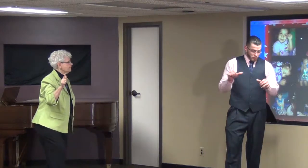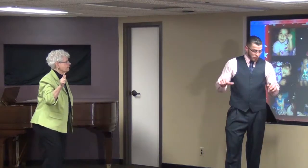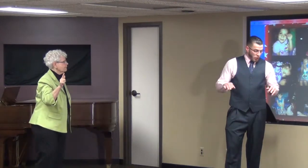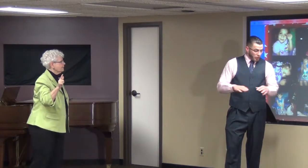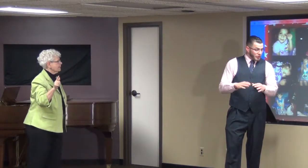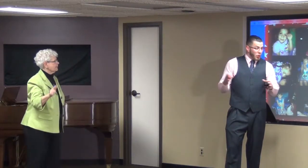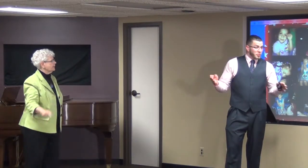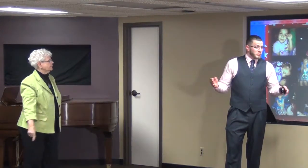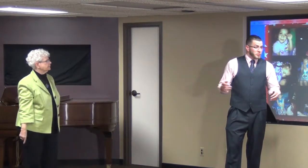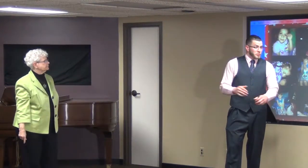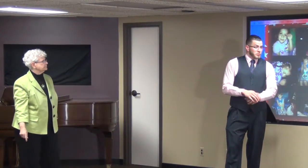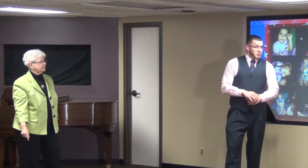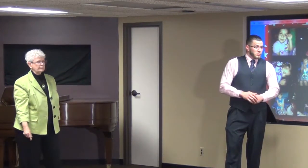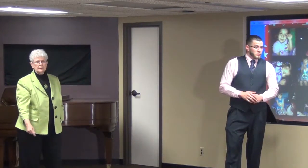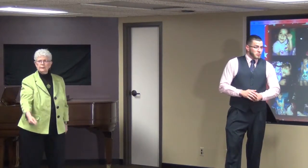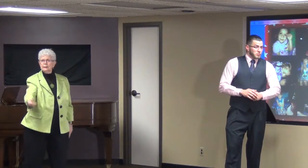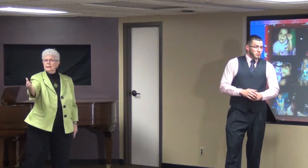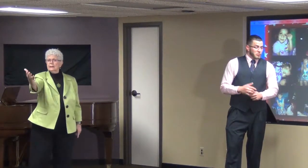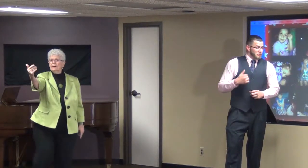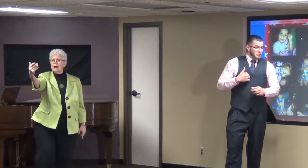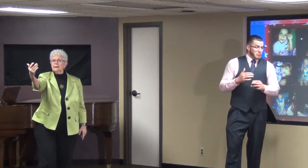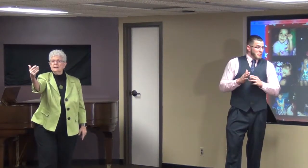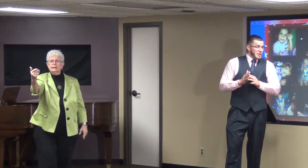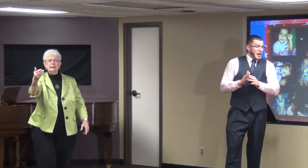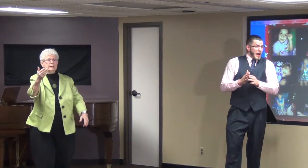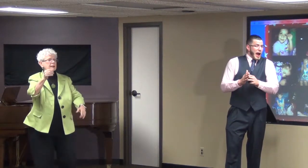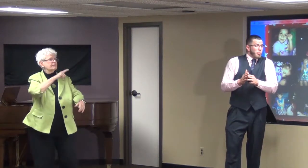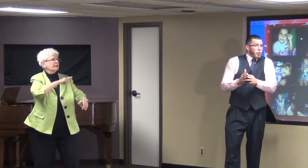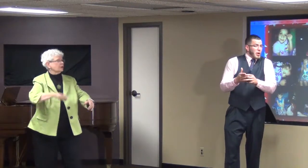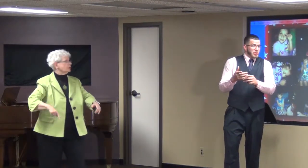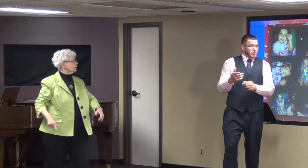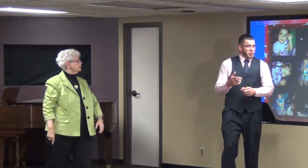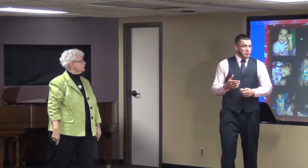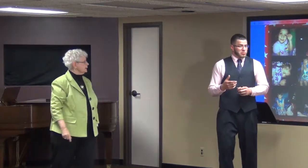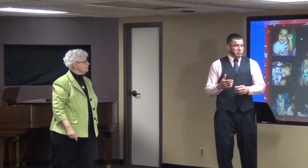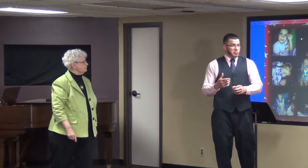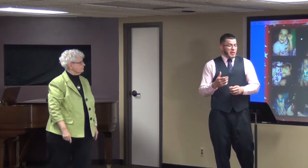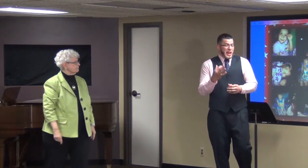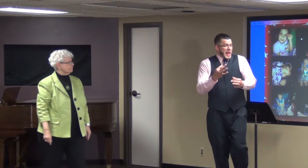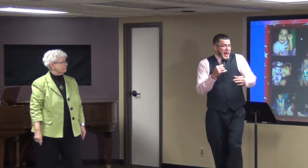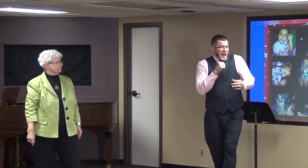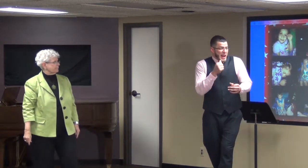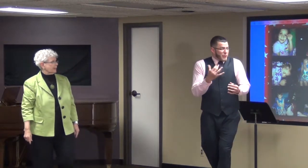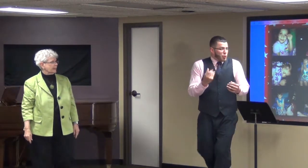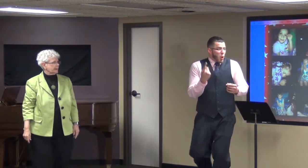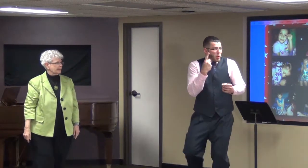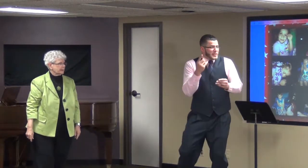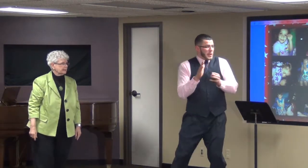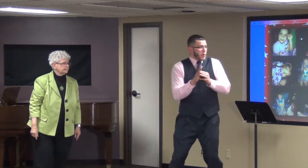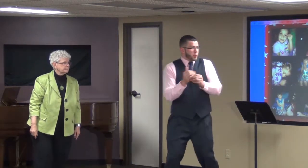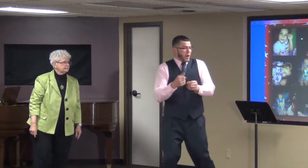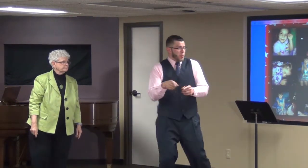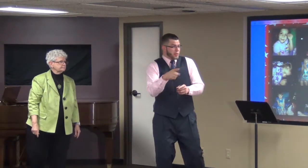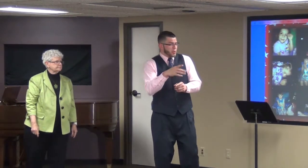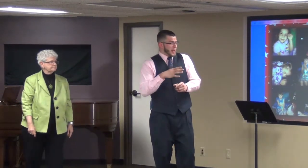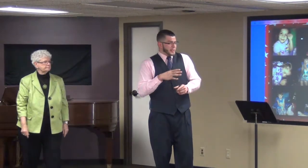The altar's open. Come on. I'll pray with you. Yep. If you don't want someone to pray with you, that's